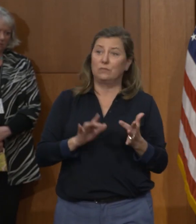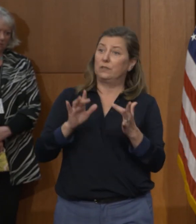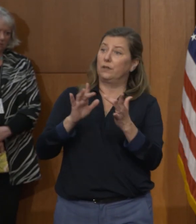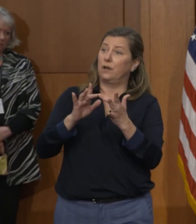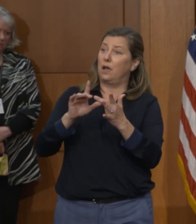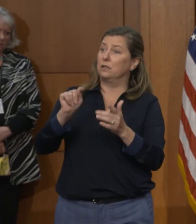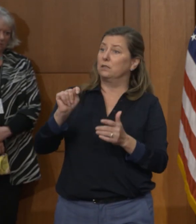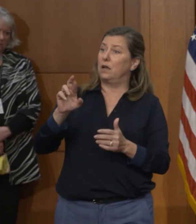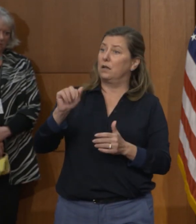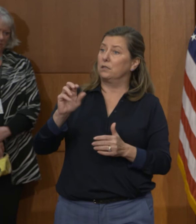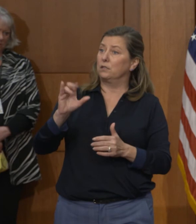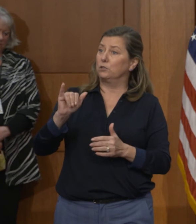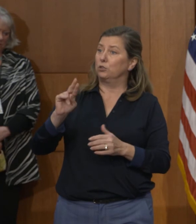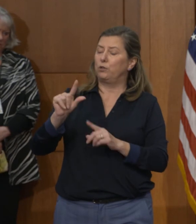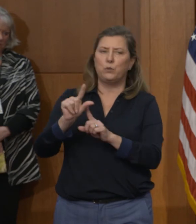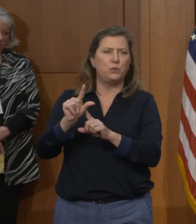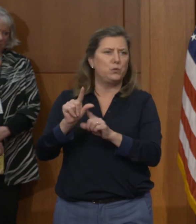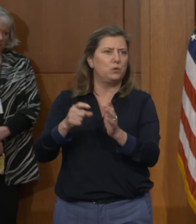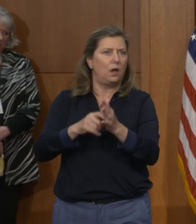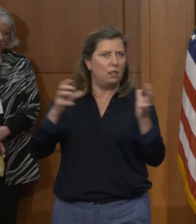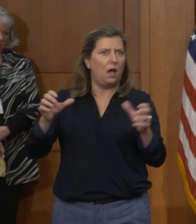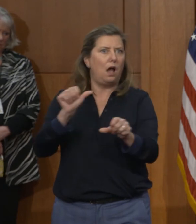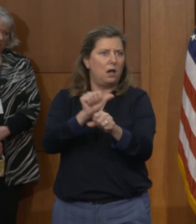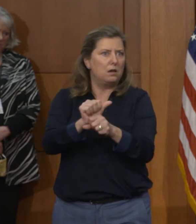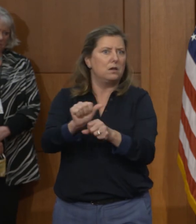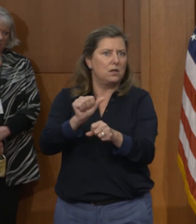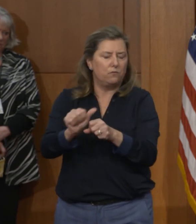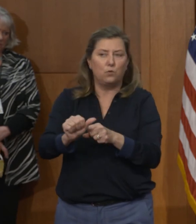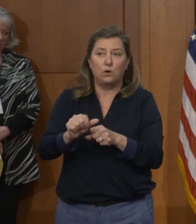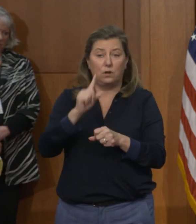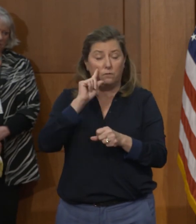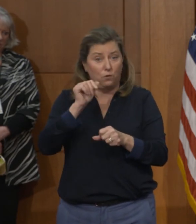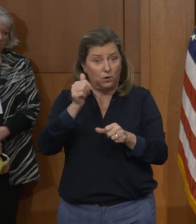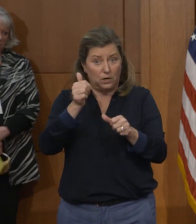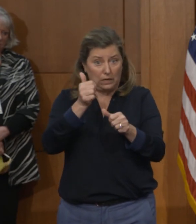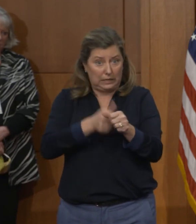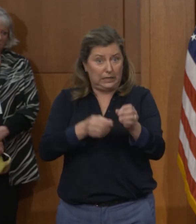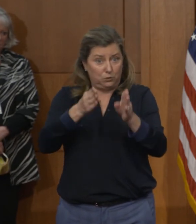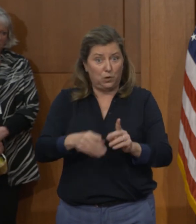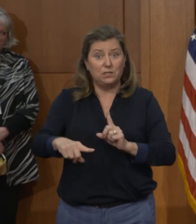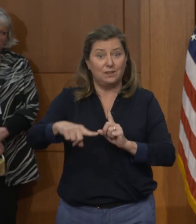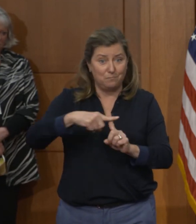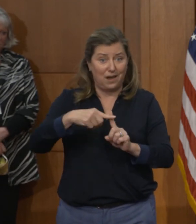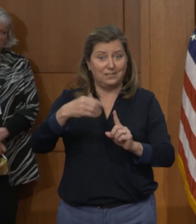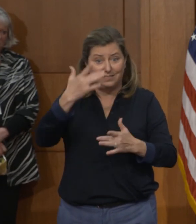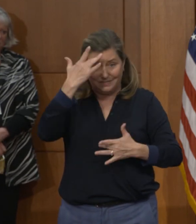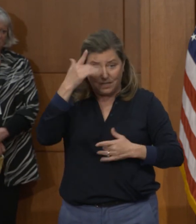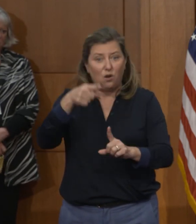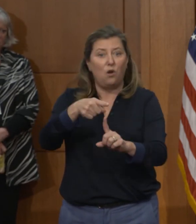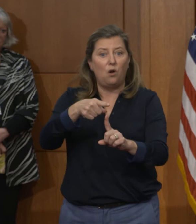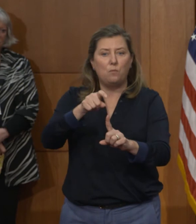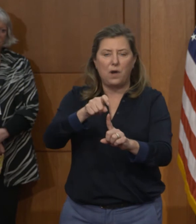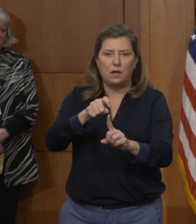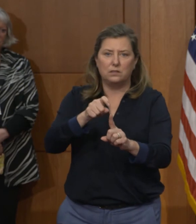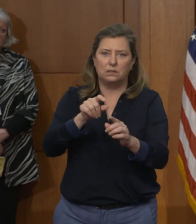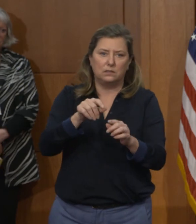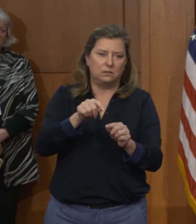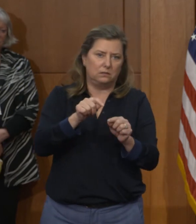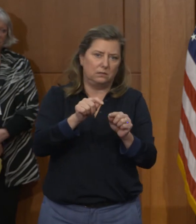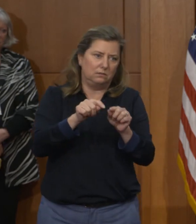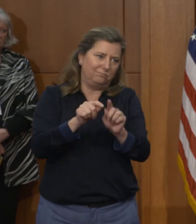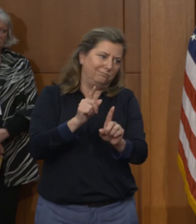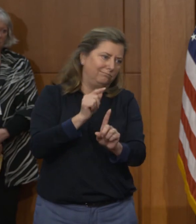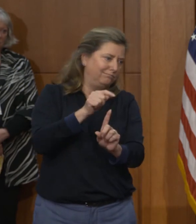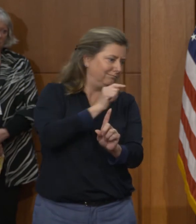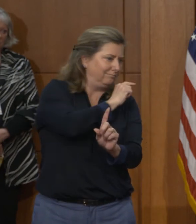tracing is a very labor-intensive thing. For every one person who has COVID-19, you have to track down all the people